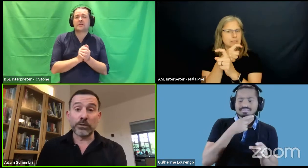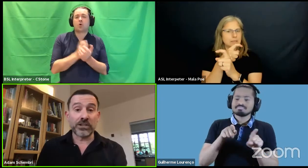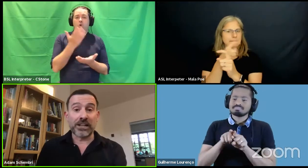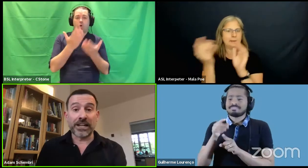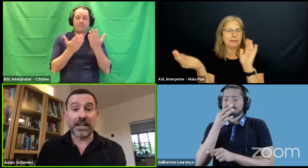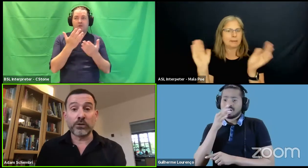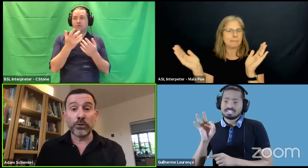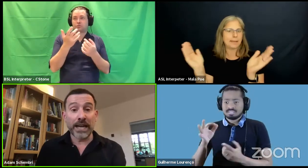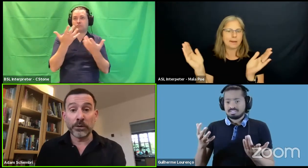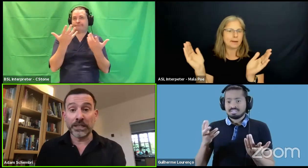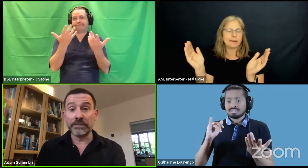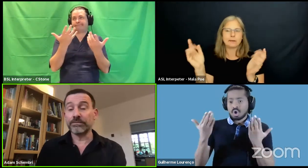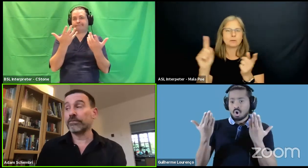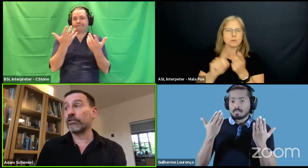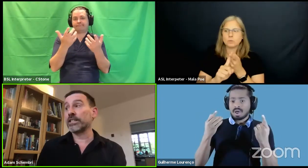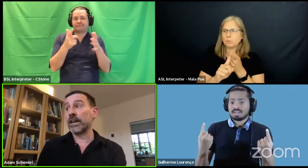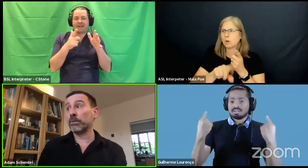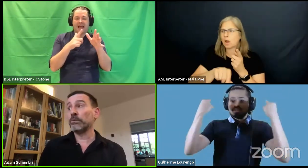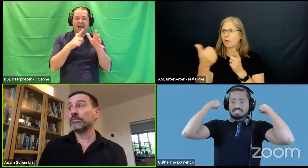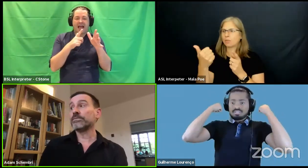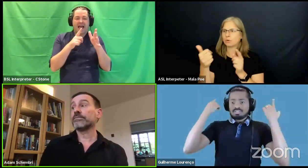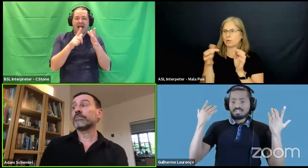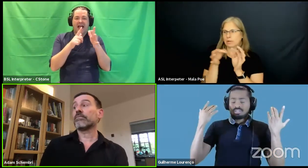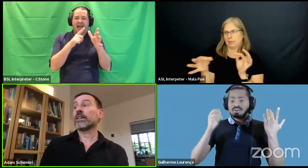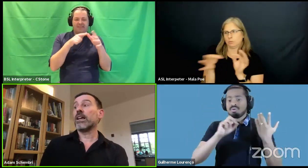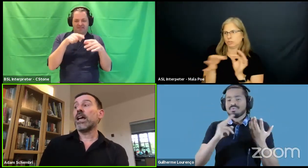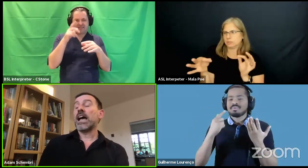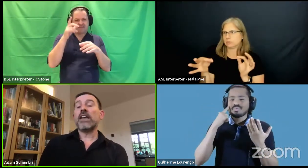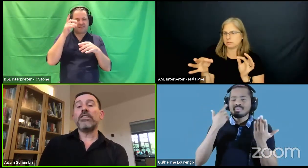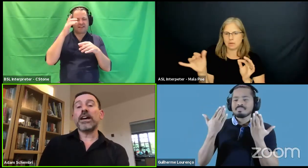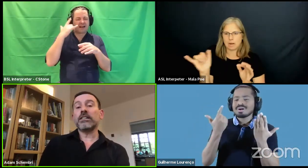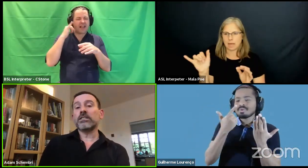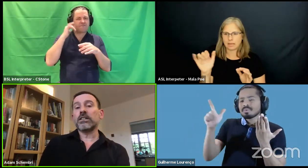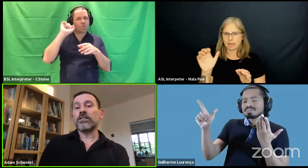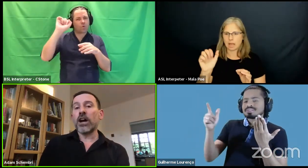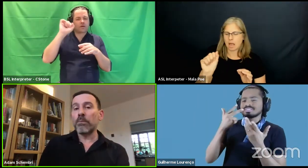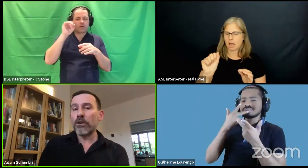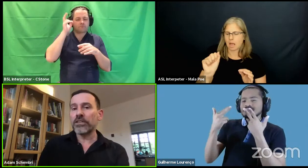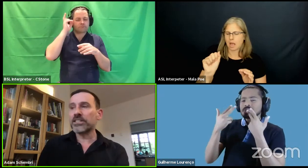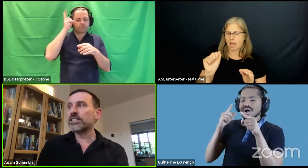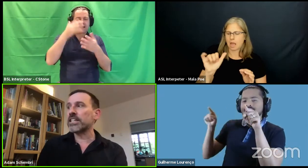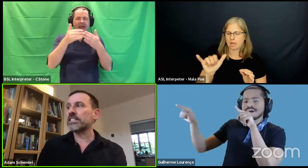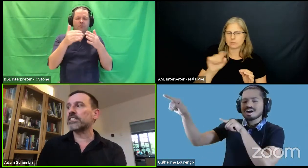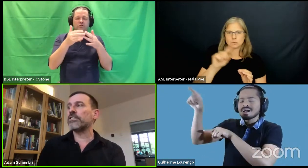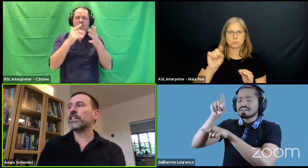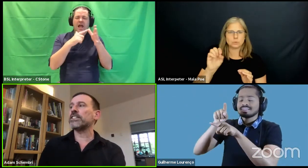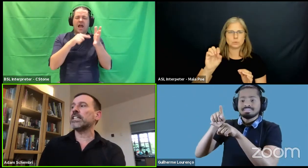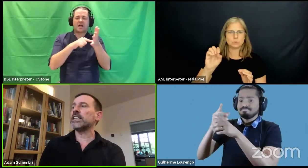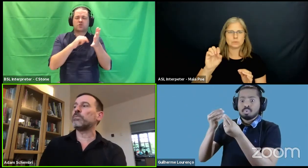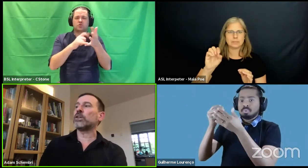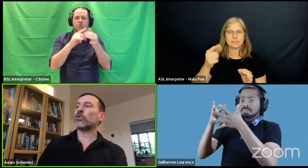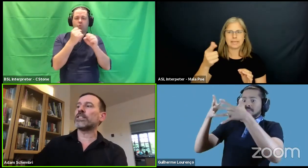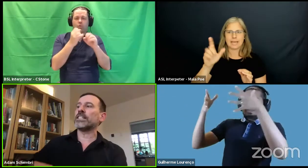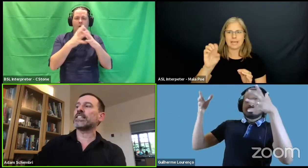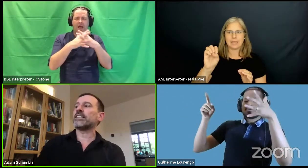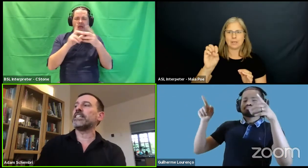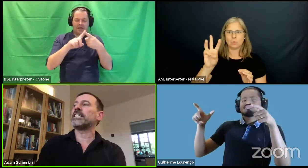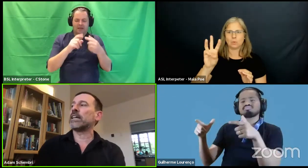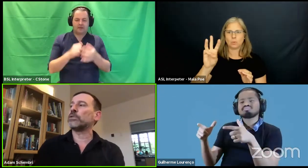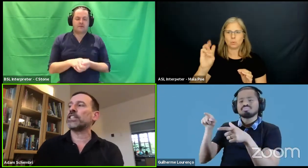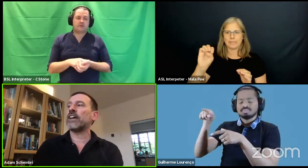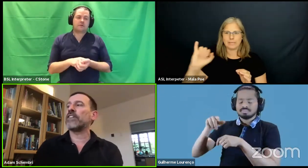to languages like Atsugewi, for example. And that the hypothesis is that this is because